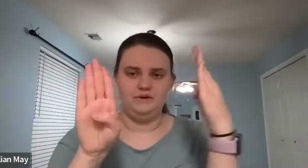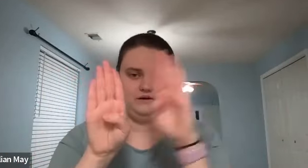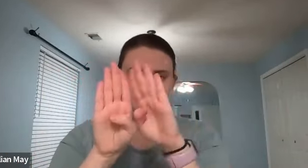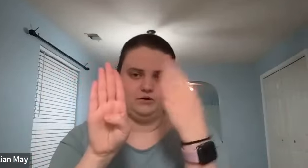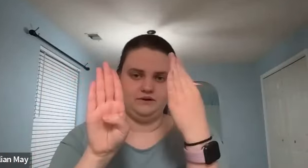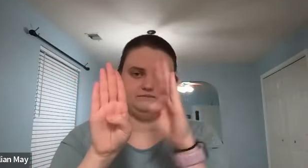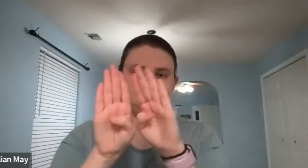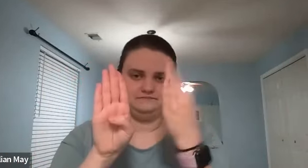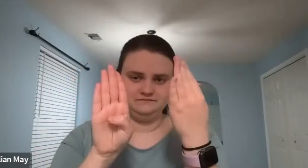open.